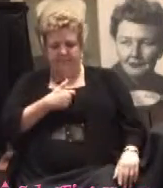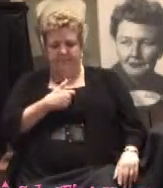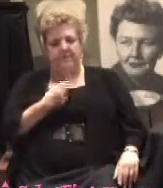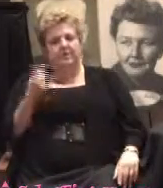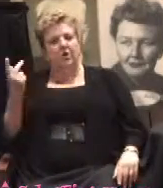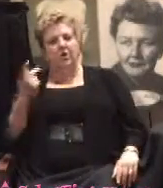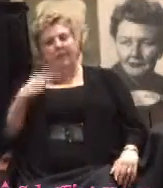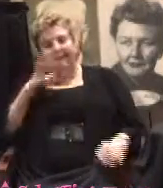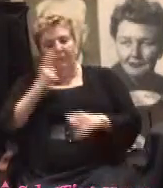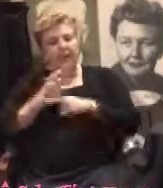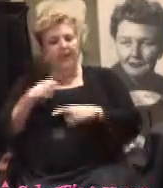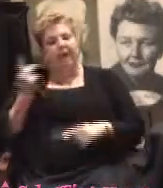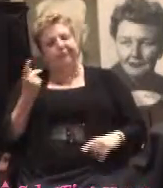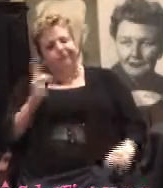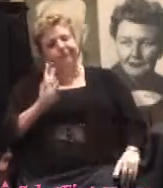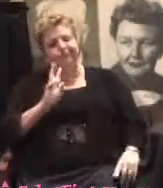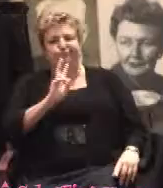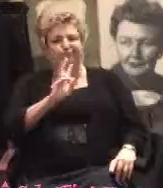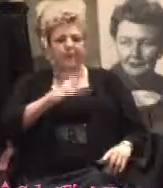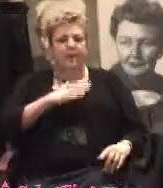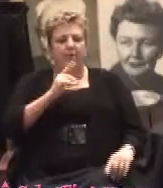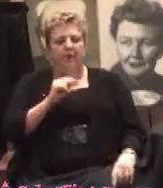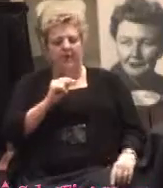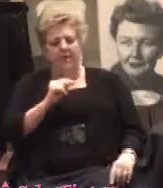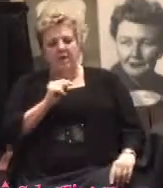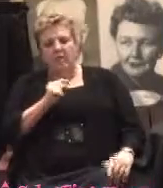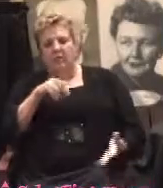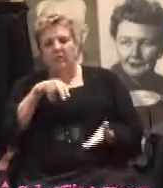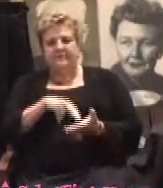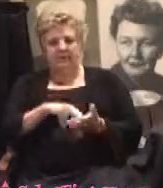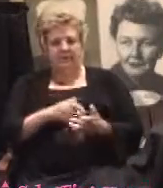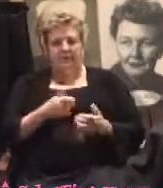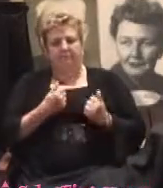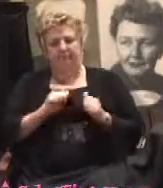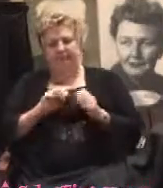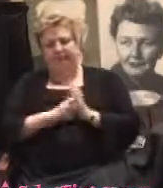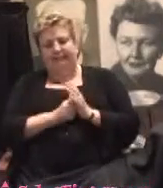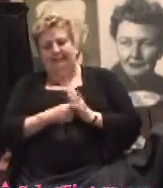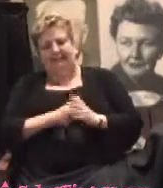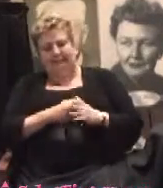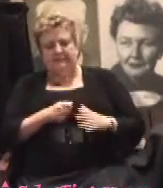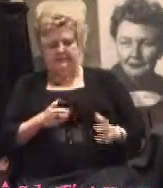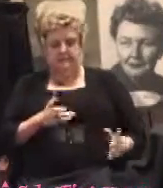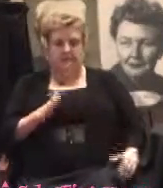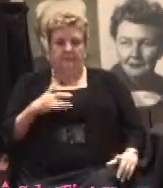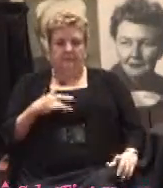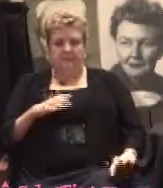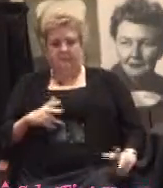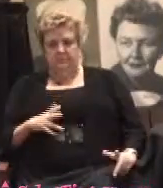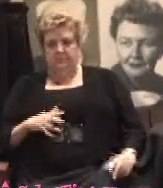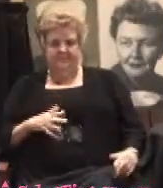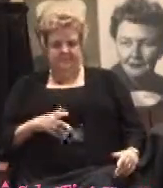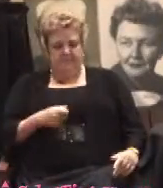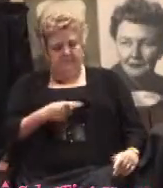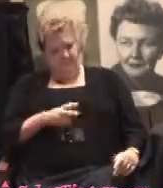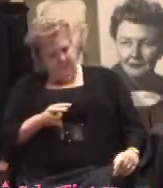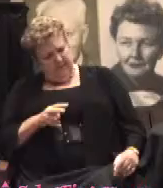my brother looked at me for a long time as I was standing on the porch fumbling with my keys because I felt very self-conscious, and he said,